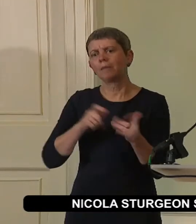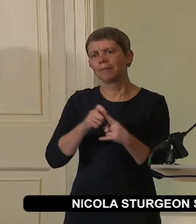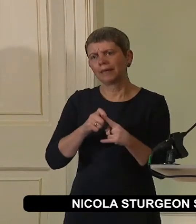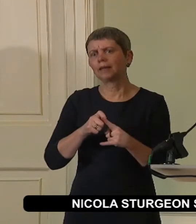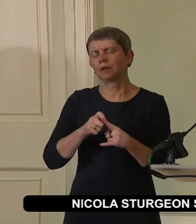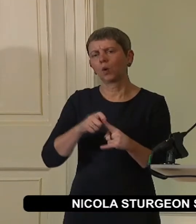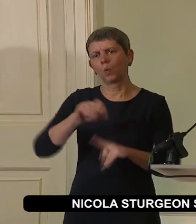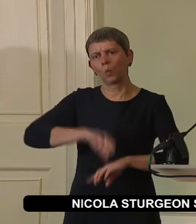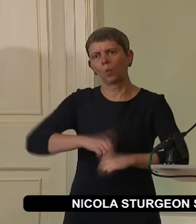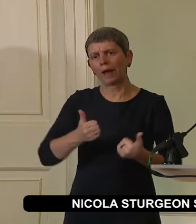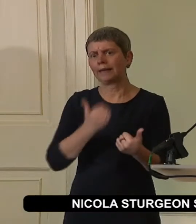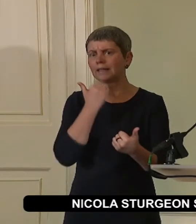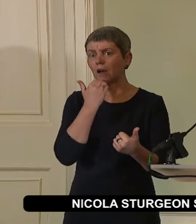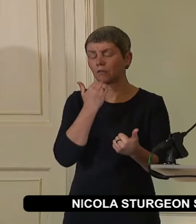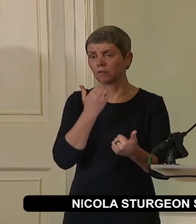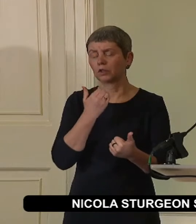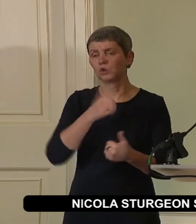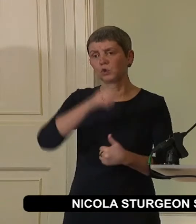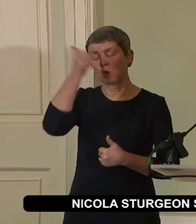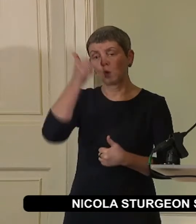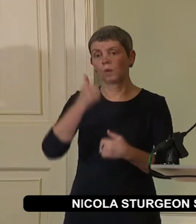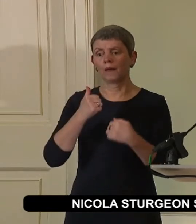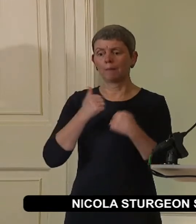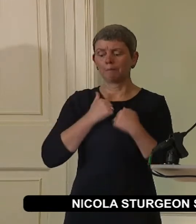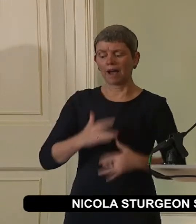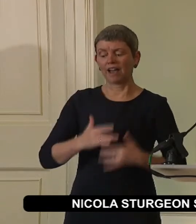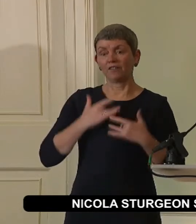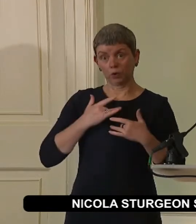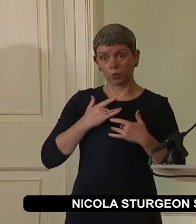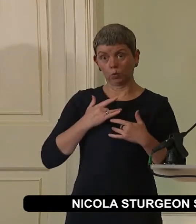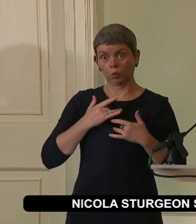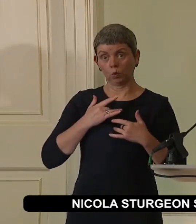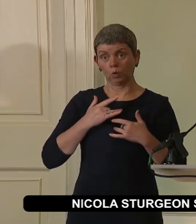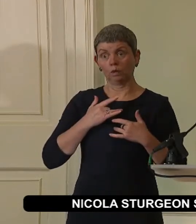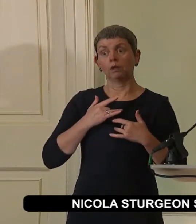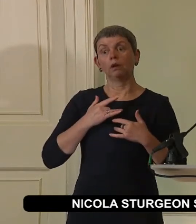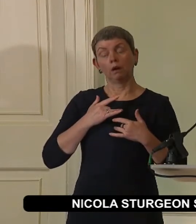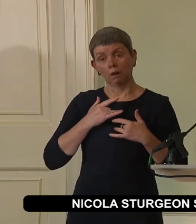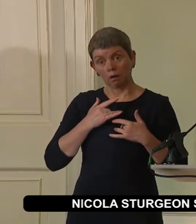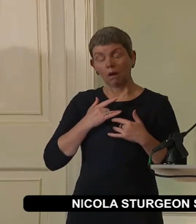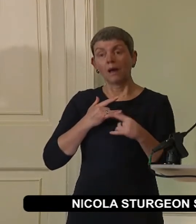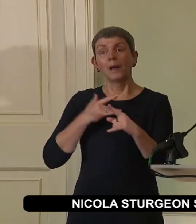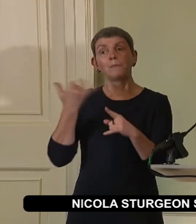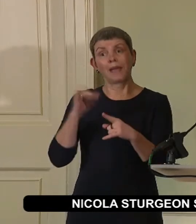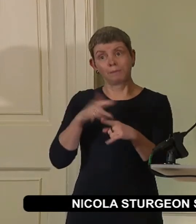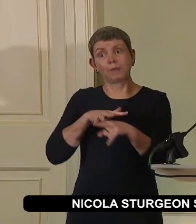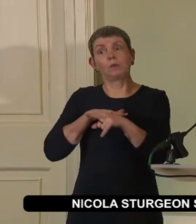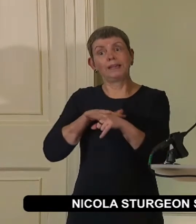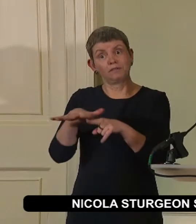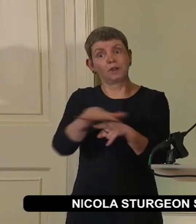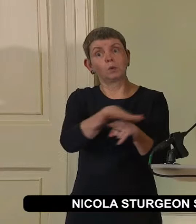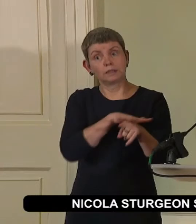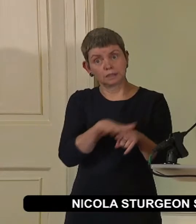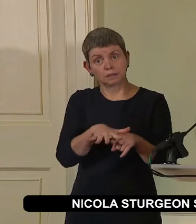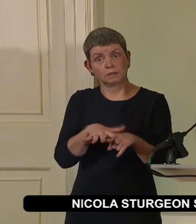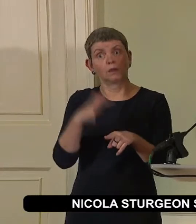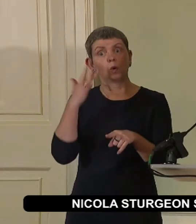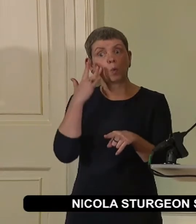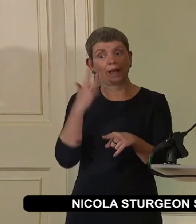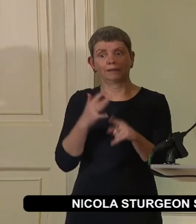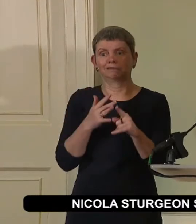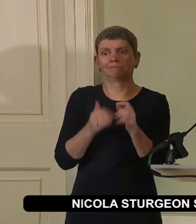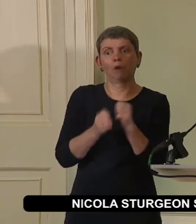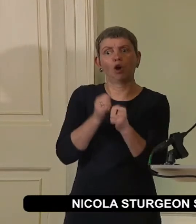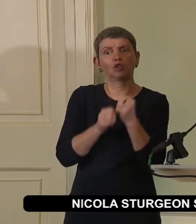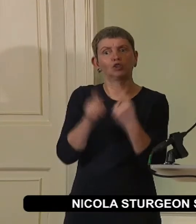understand that my view as leader would carry enormous, probably decisive weight when our conference meets next